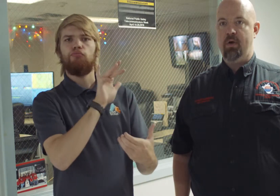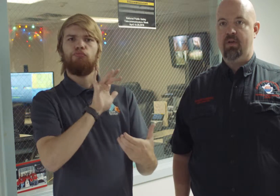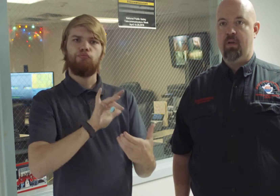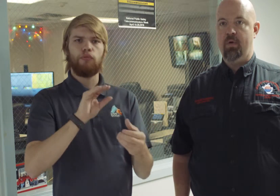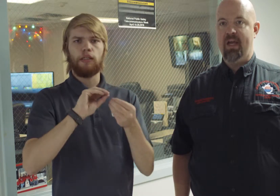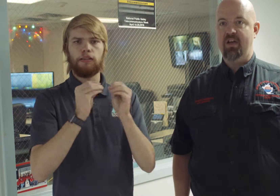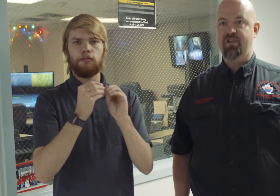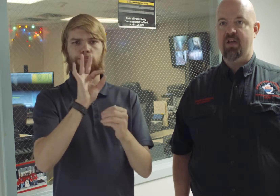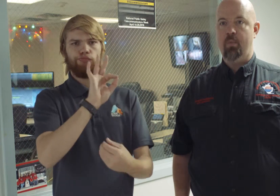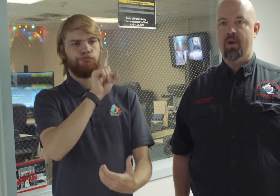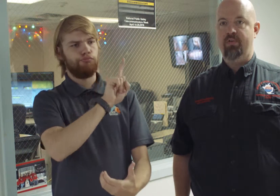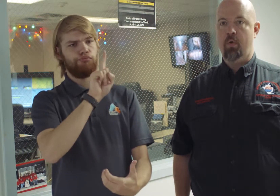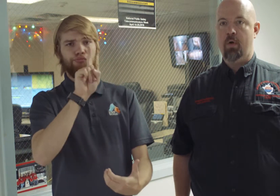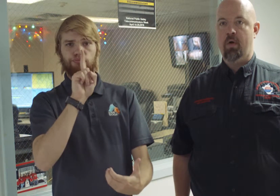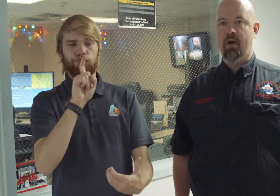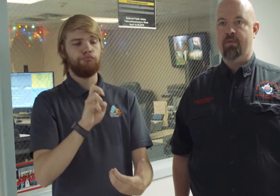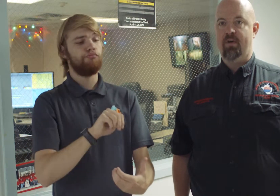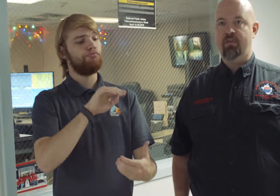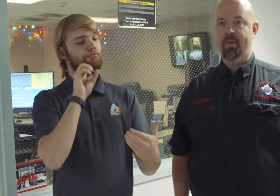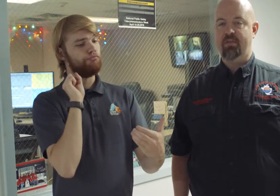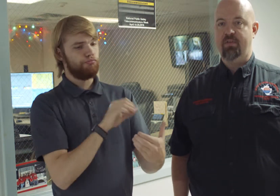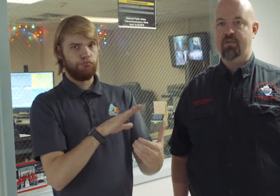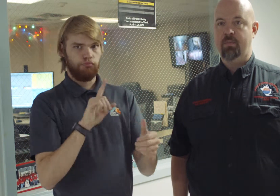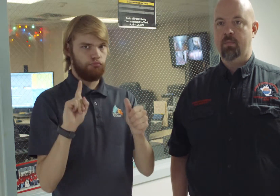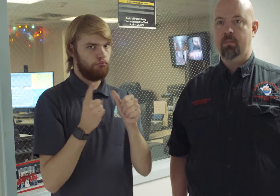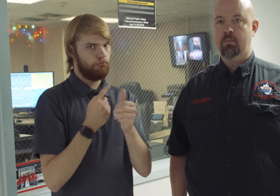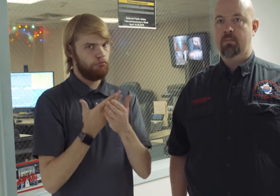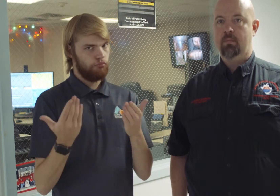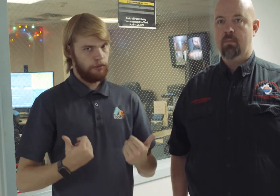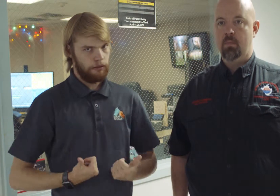the location and what is going on in the first message.